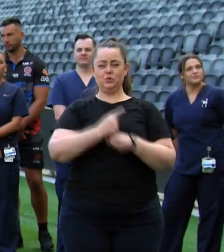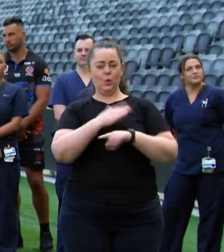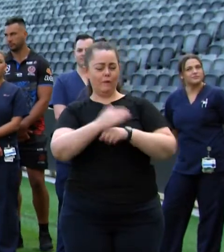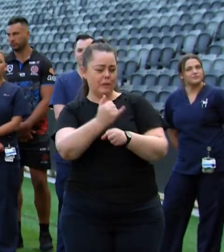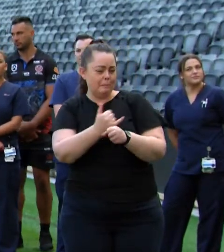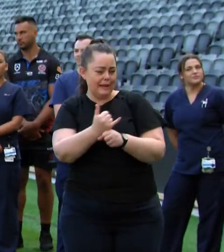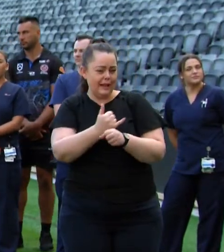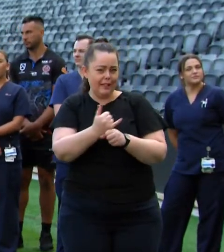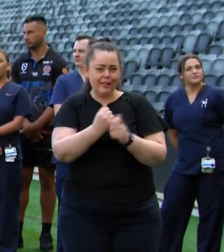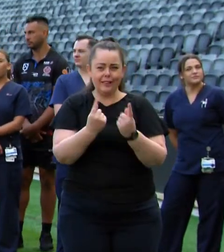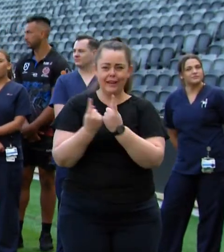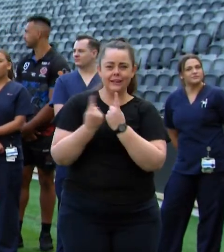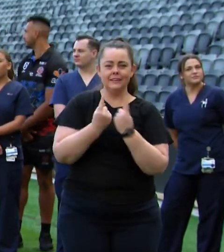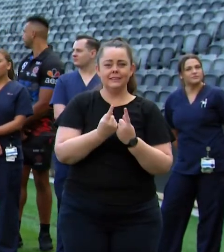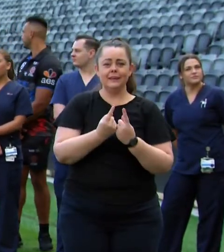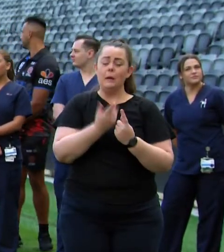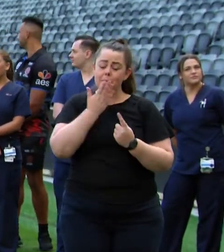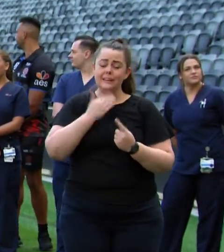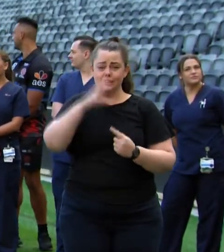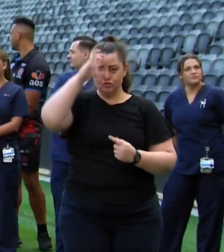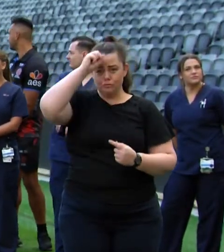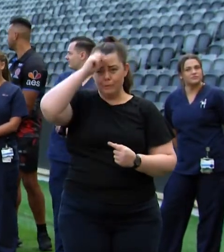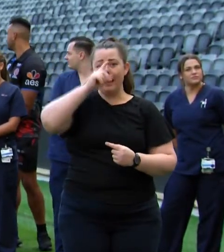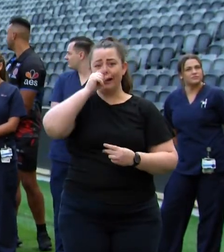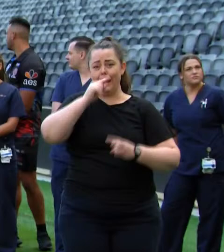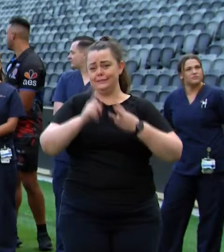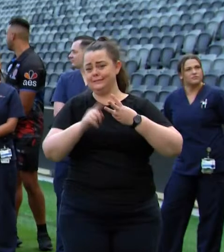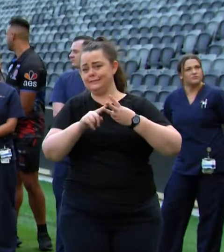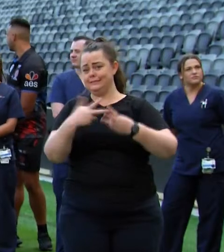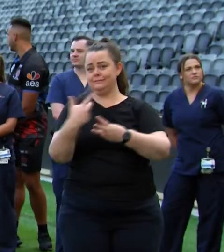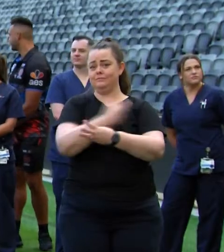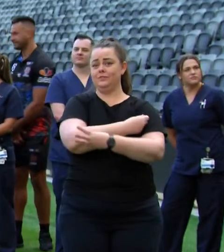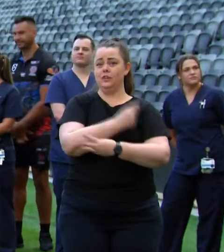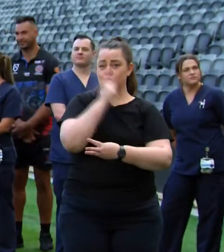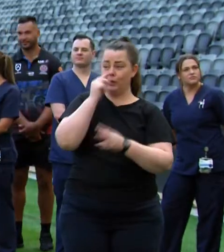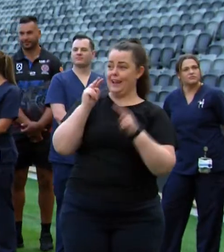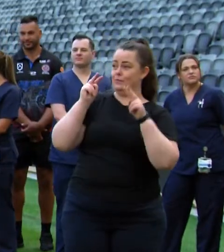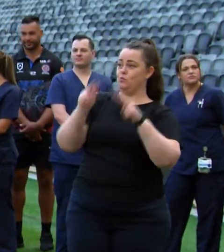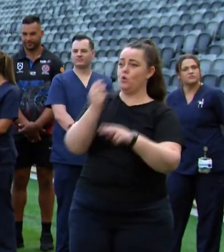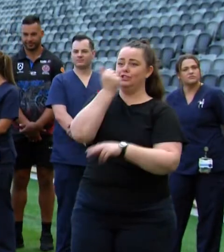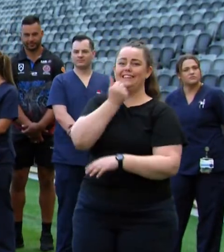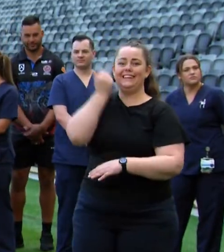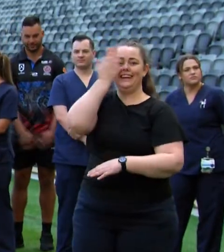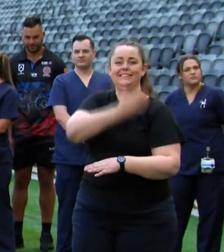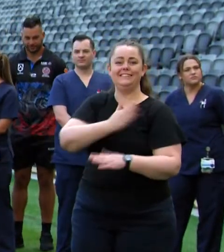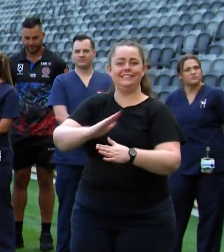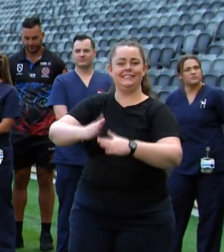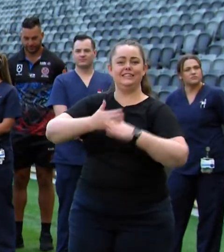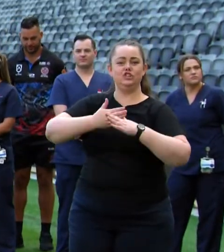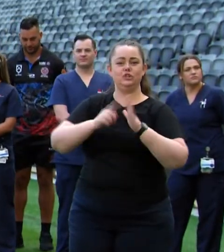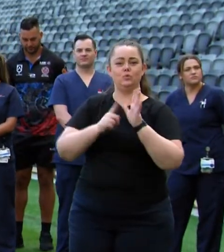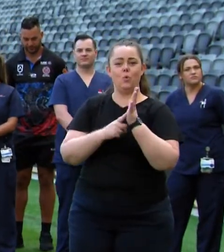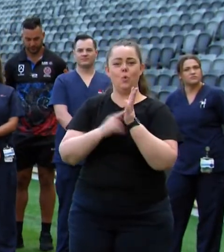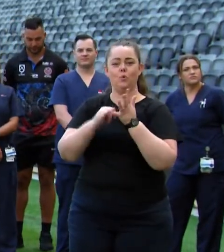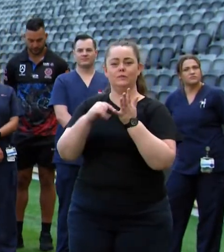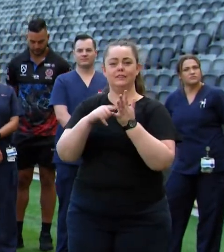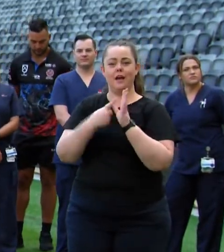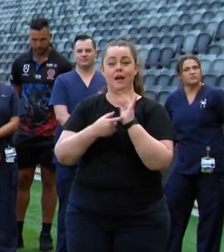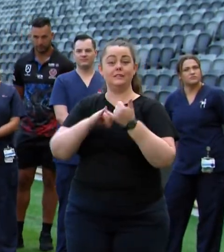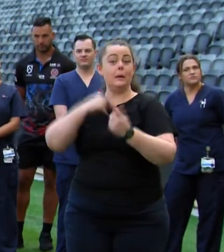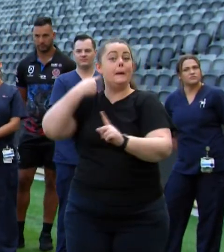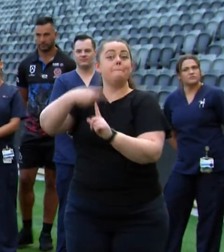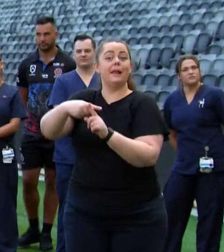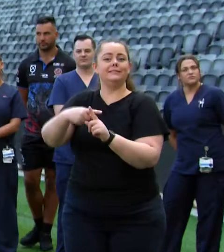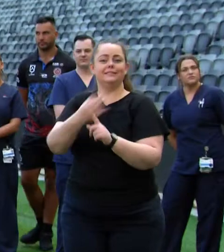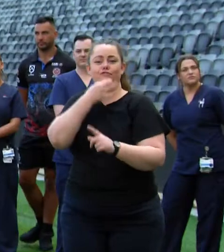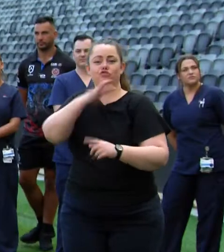when you get out here, there's going to be boosters available. So you get to see the Indigenous All-Stars, fantastic people, but you also get to get a booster.